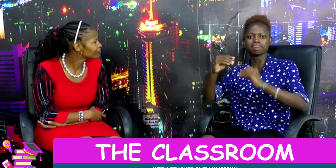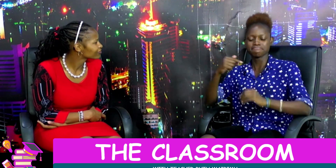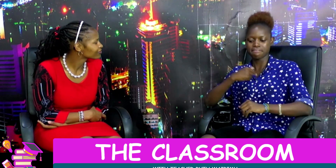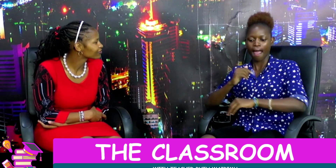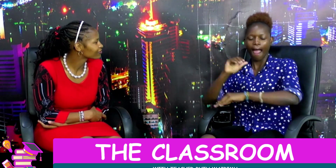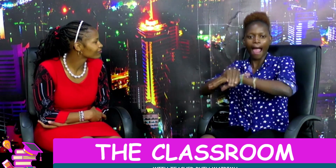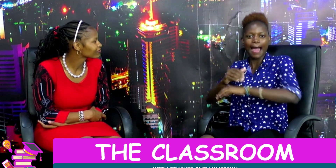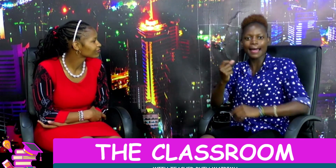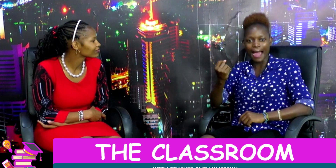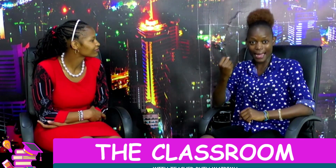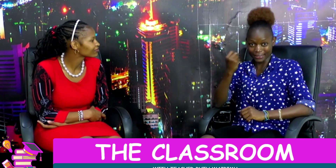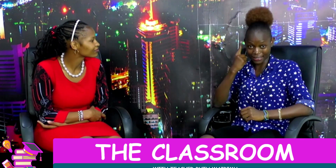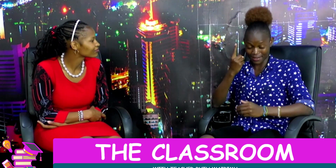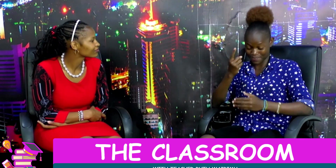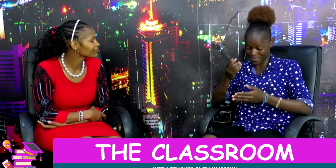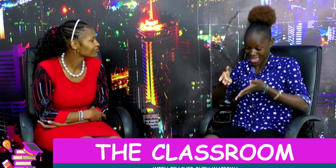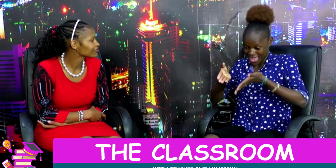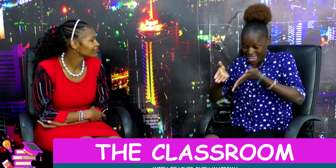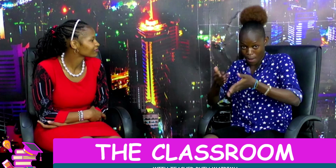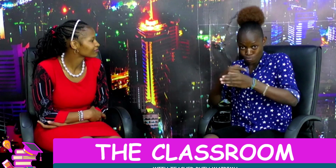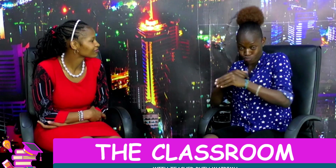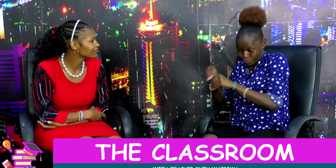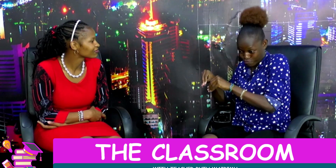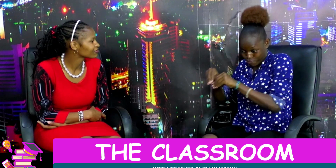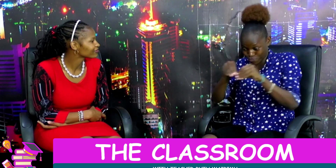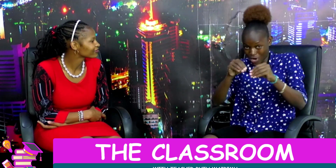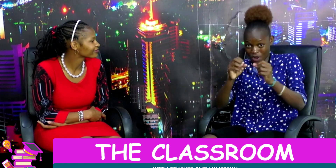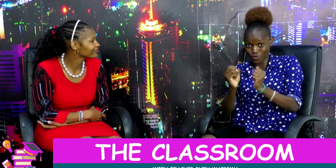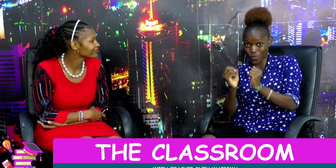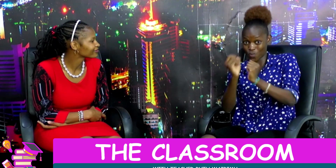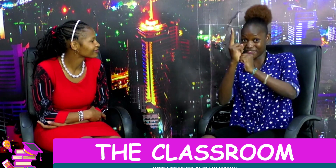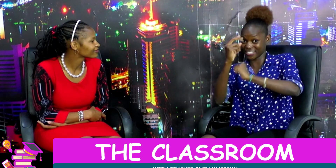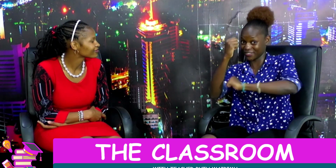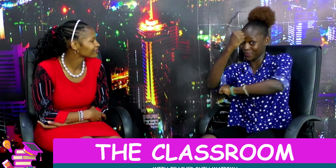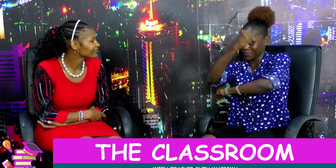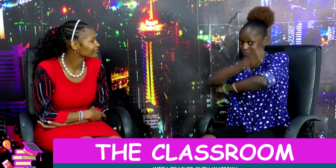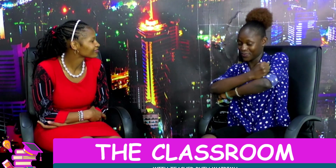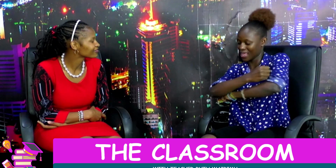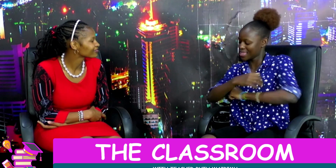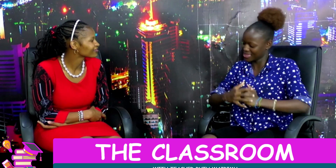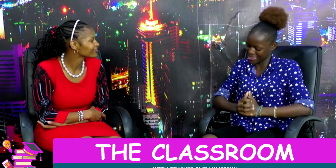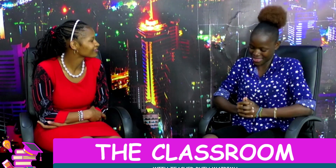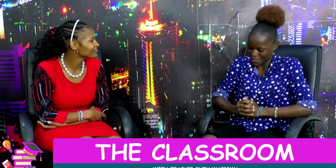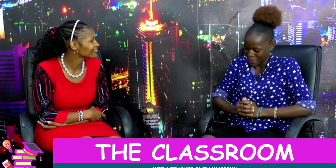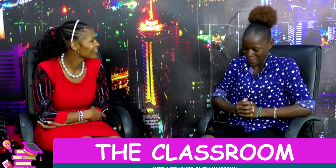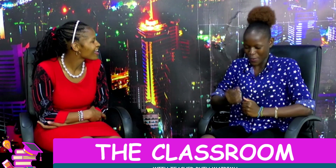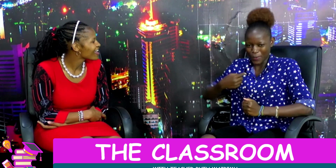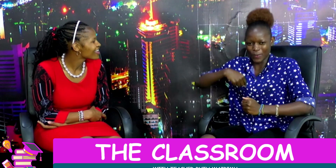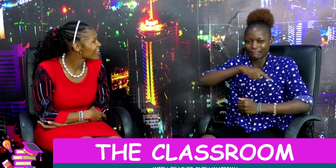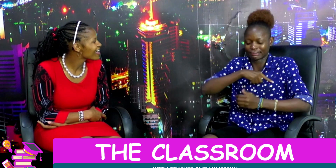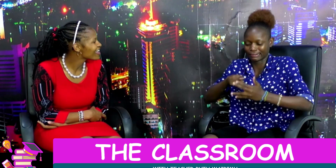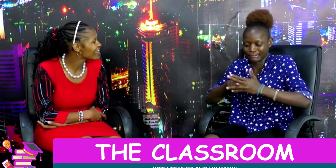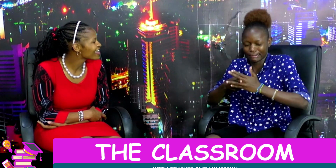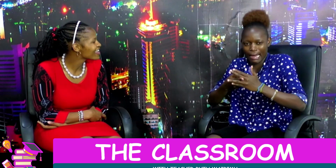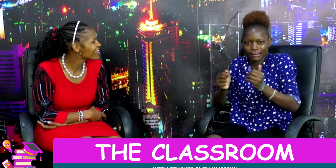because in that school we had very many deaf teachers who could teach us, and we could be able to understand the